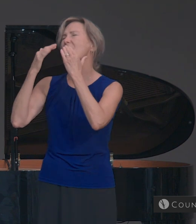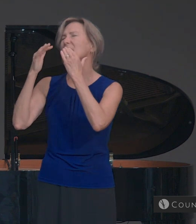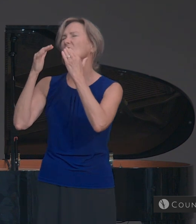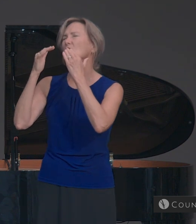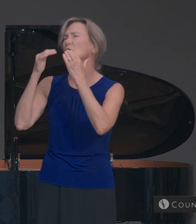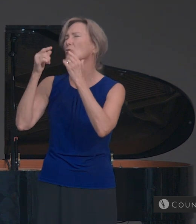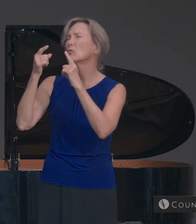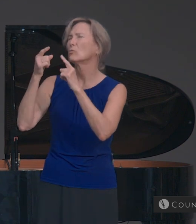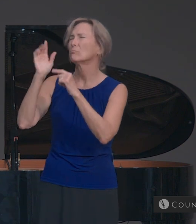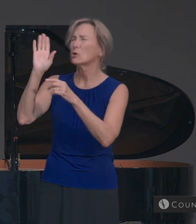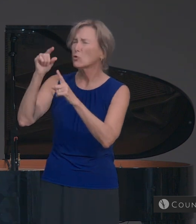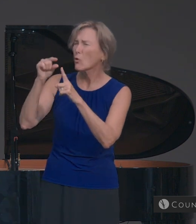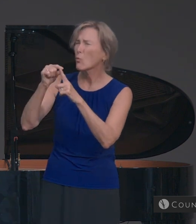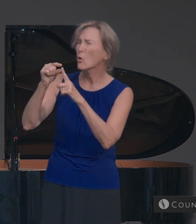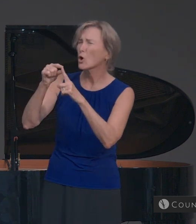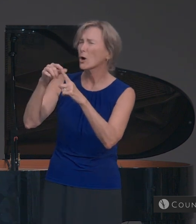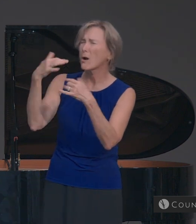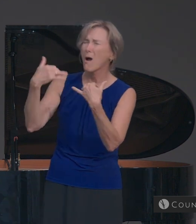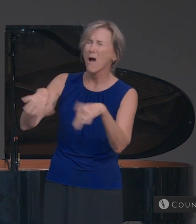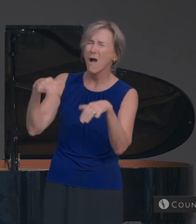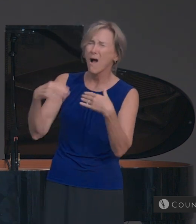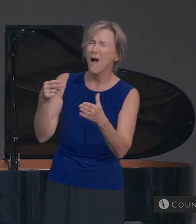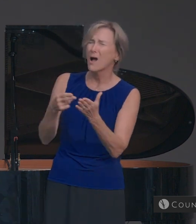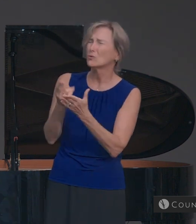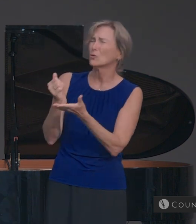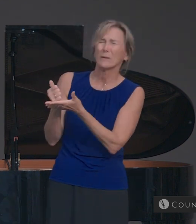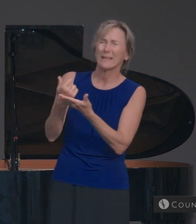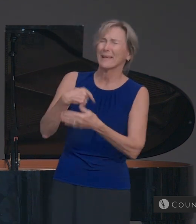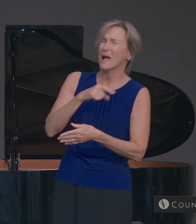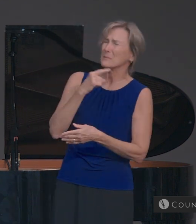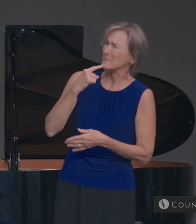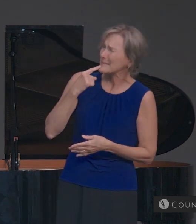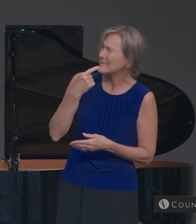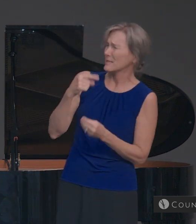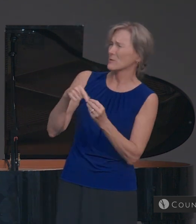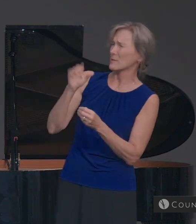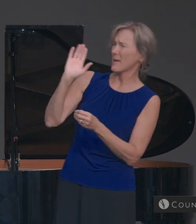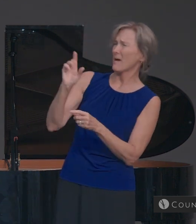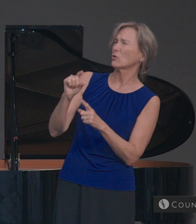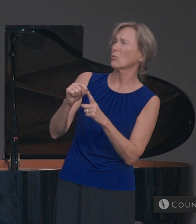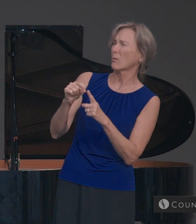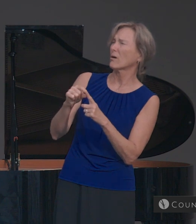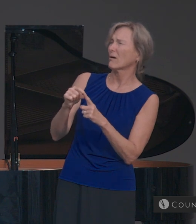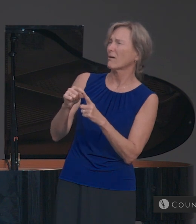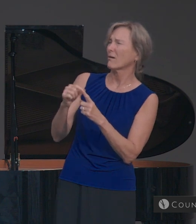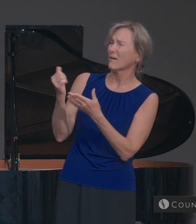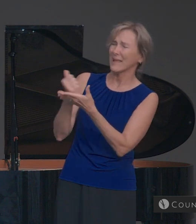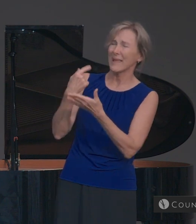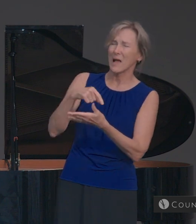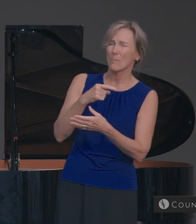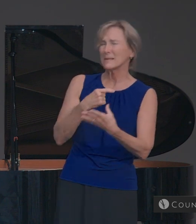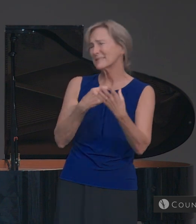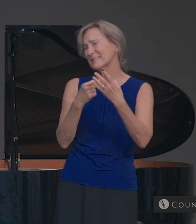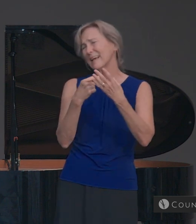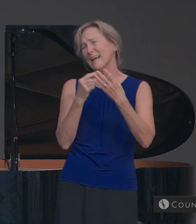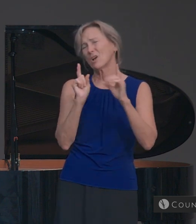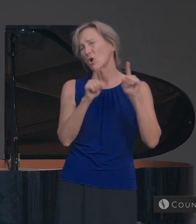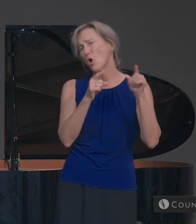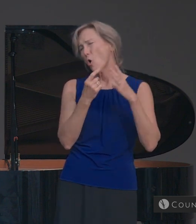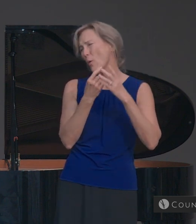word. Help us to take it seriously. Help us to leave here knowing that you're